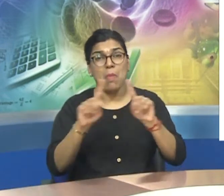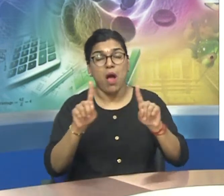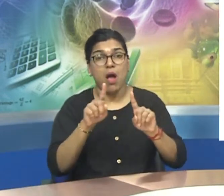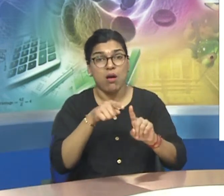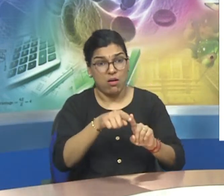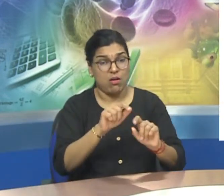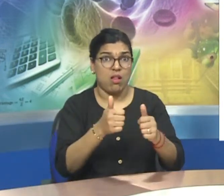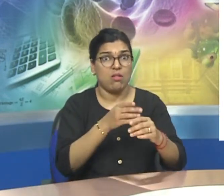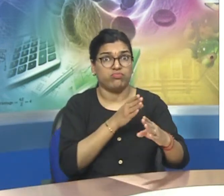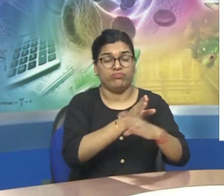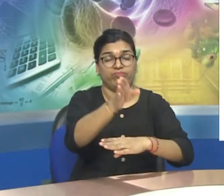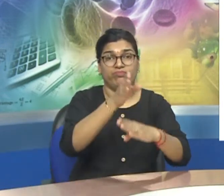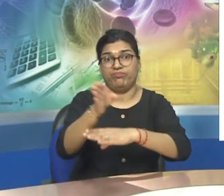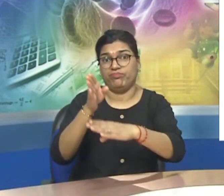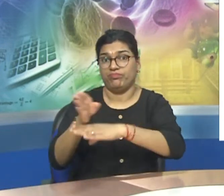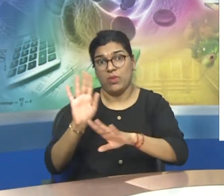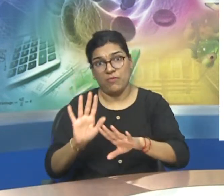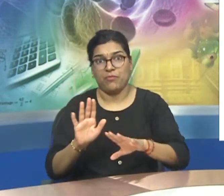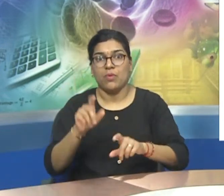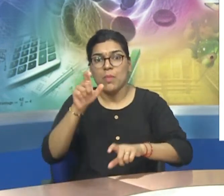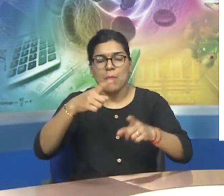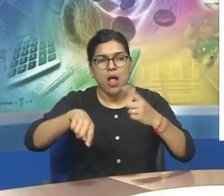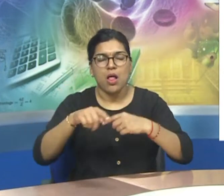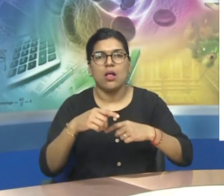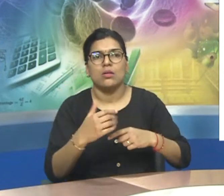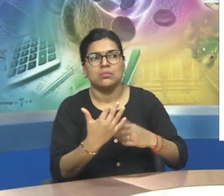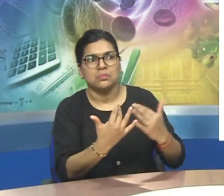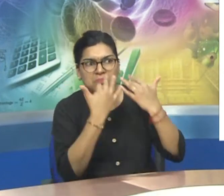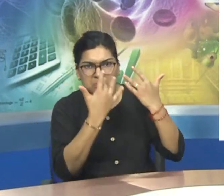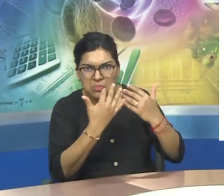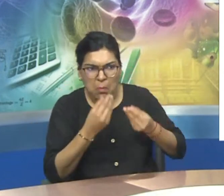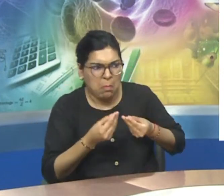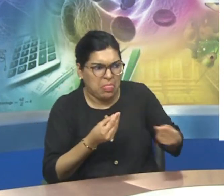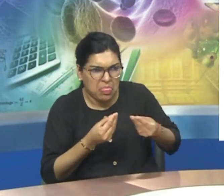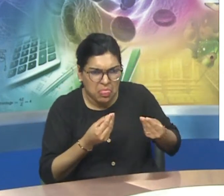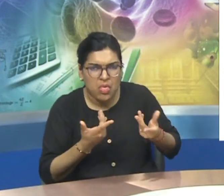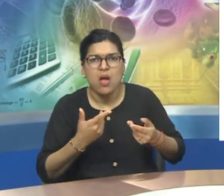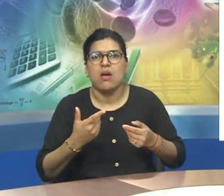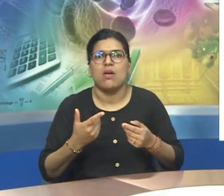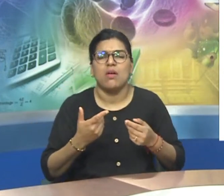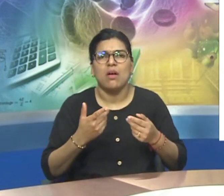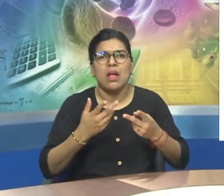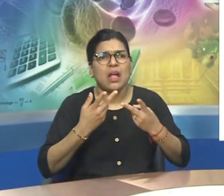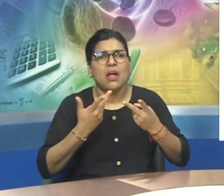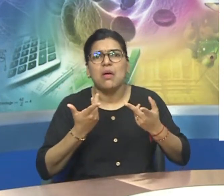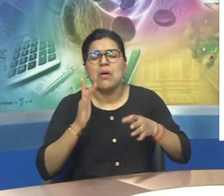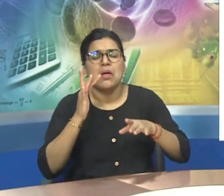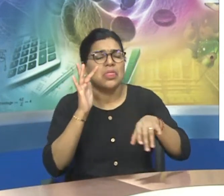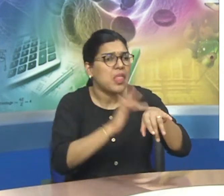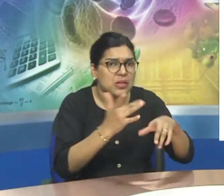towns, which causes serious health problems.